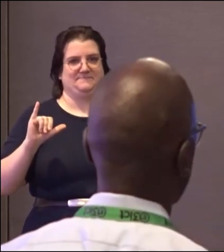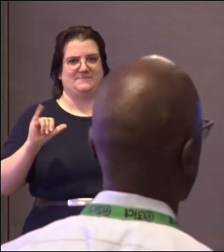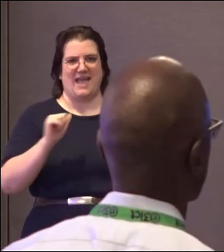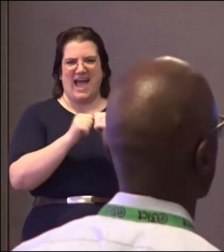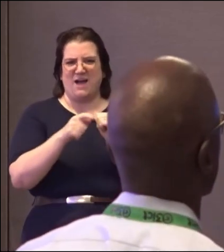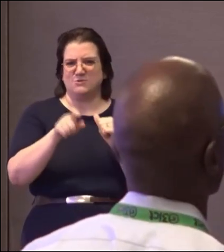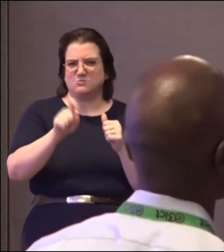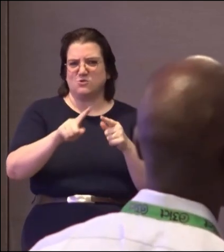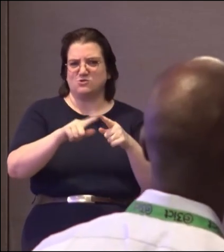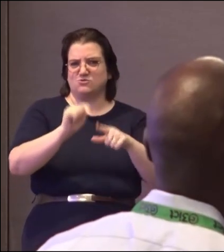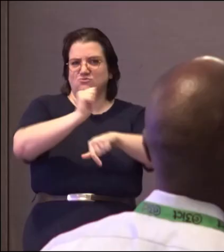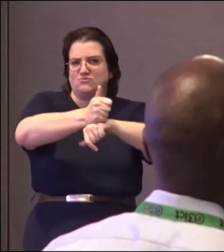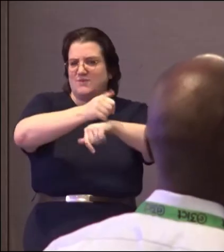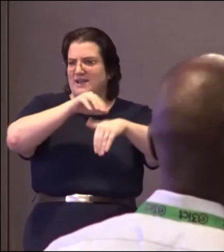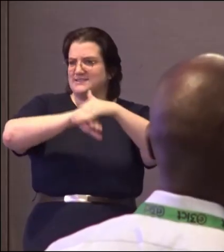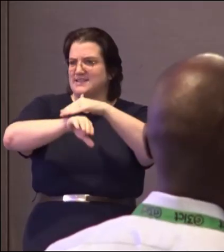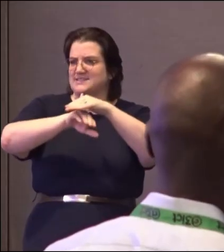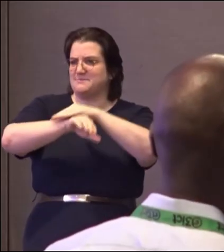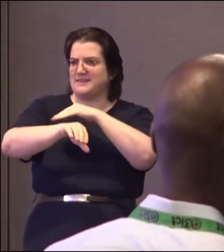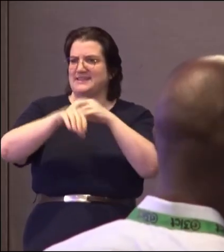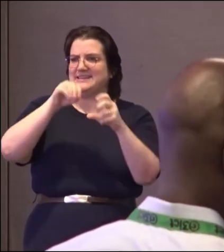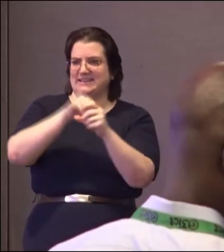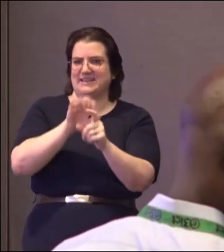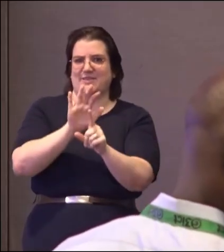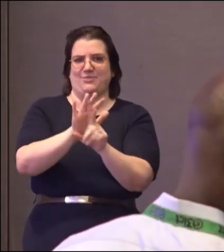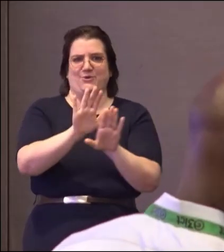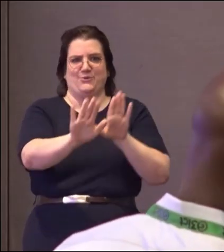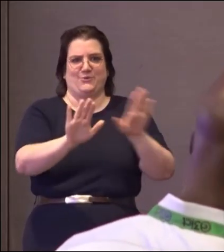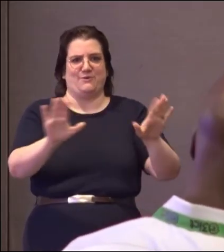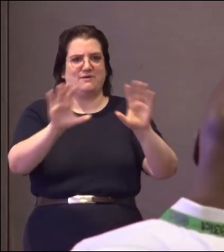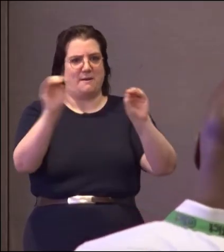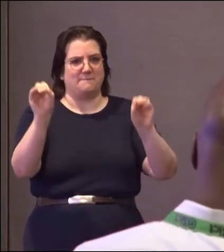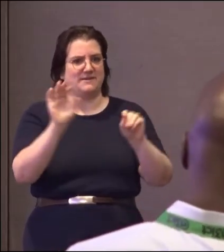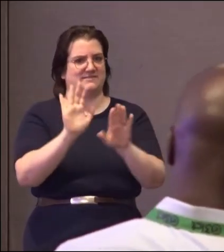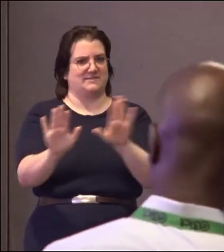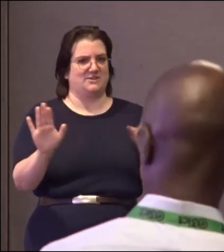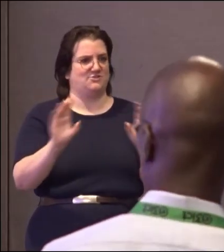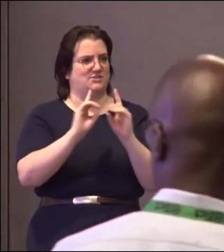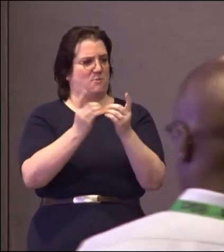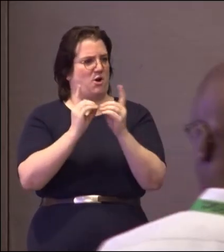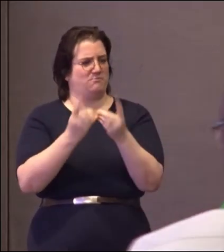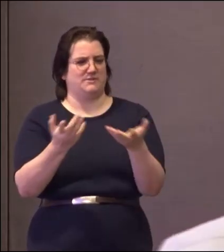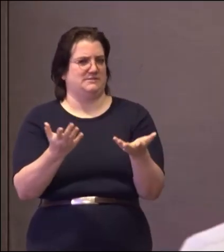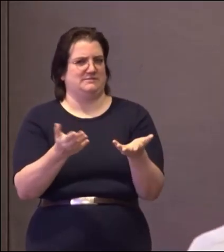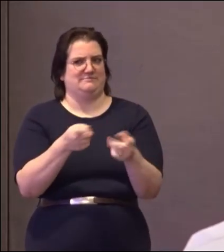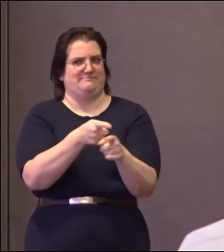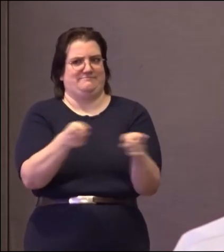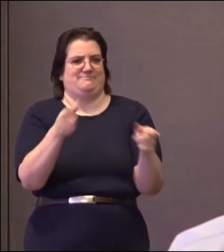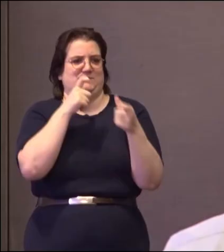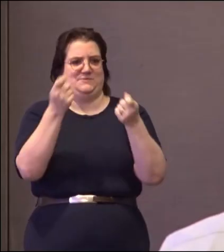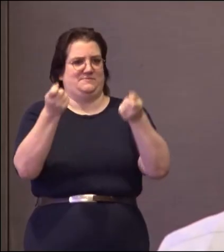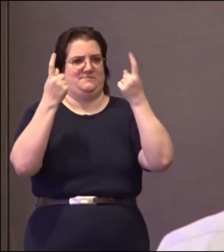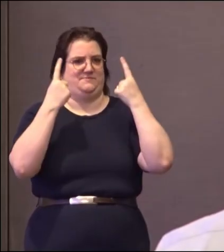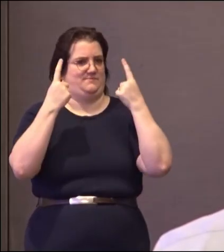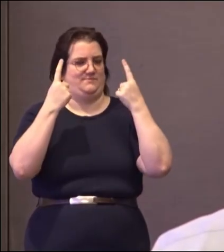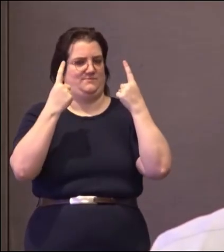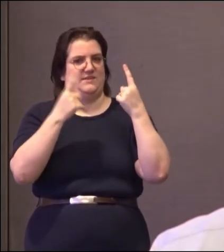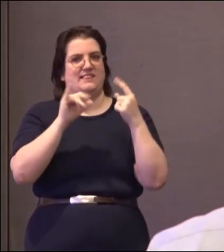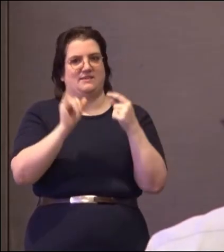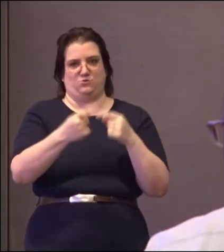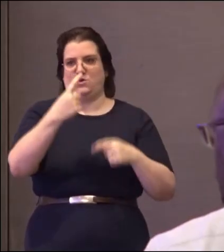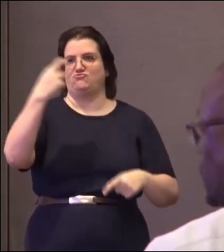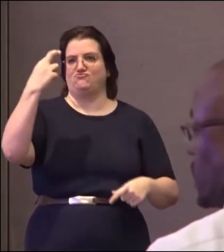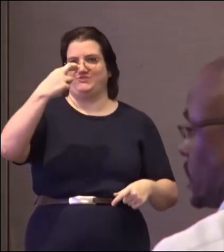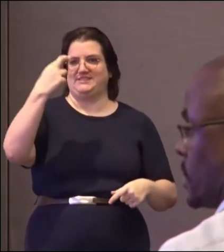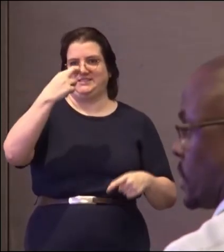supposed to implement accessibility within their own companies or various departments. So that's one of the reasons